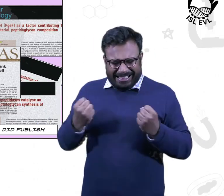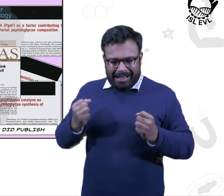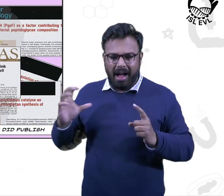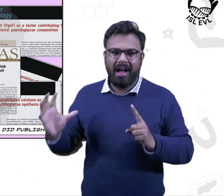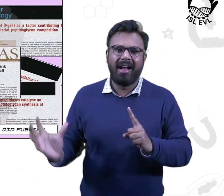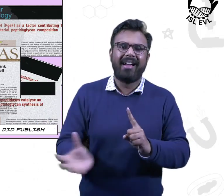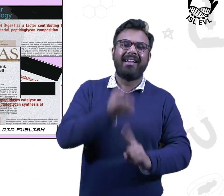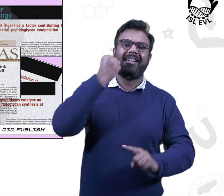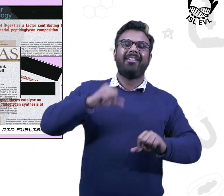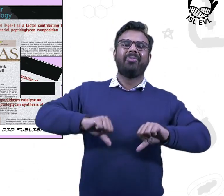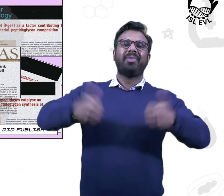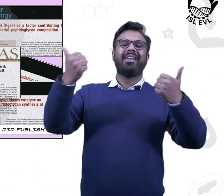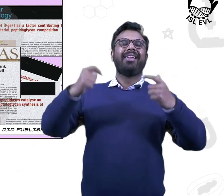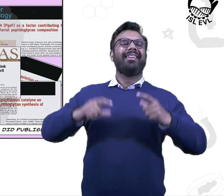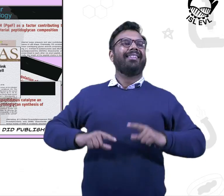and publishing her findings quickly